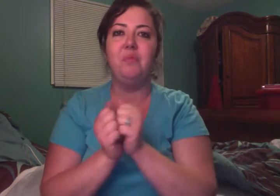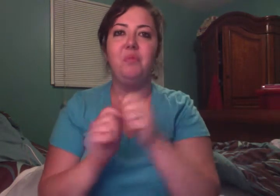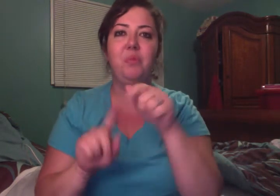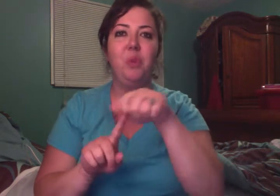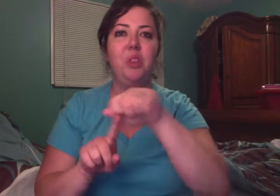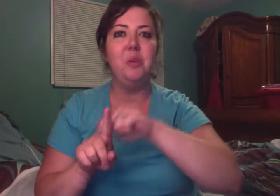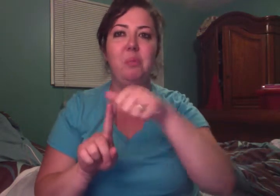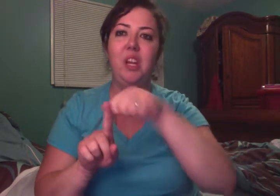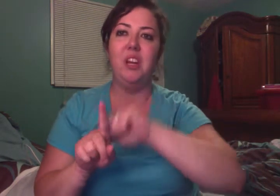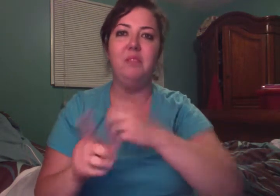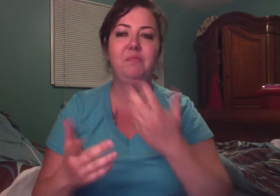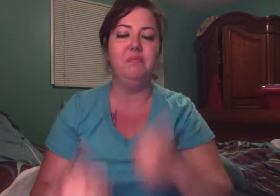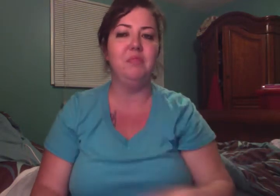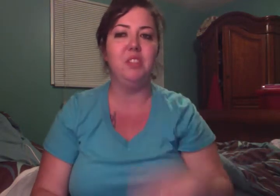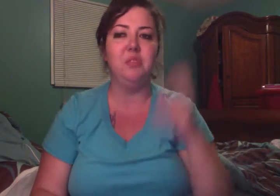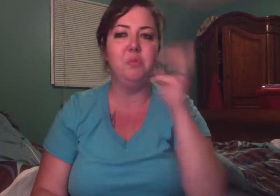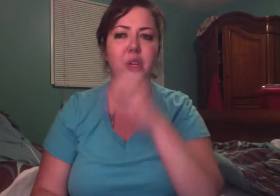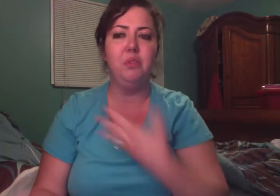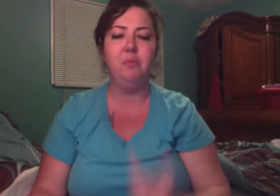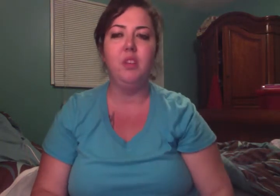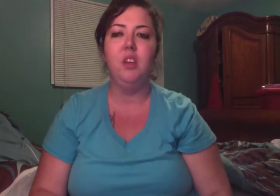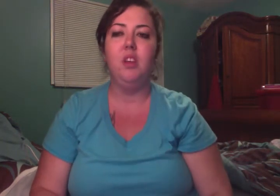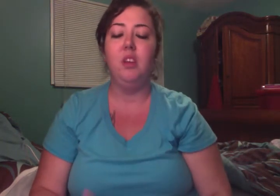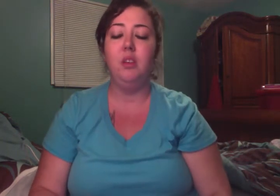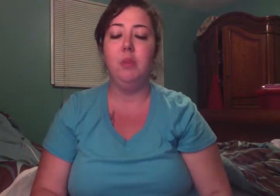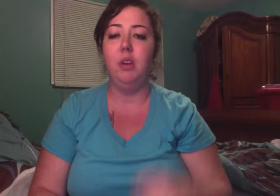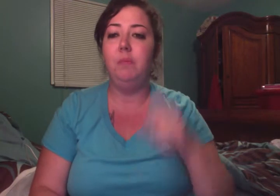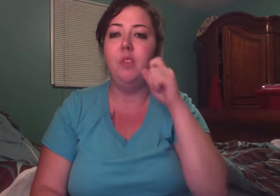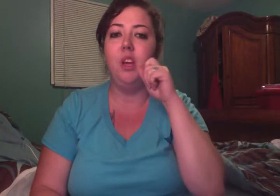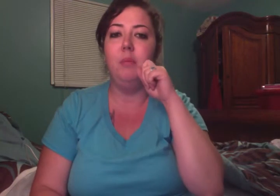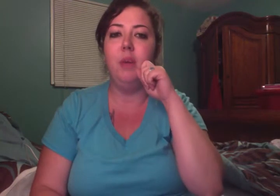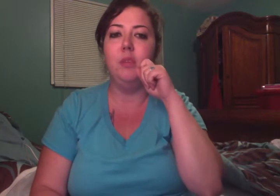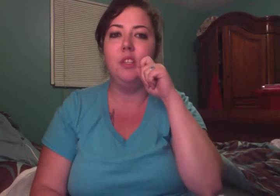with banana. It's weird. But anyway, apple is like this.